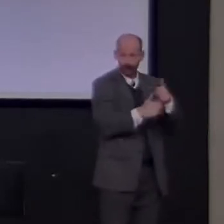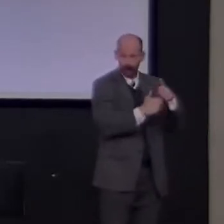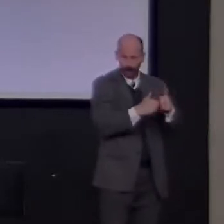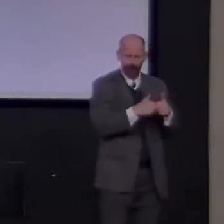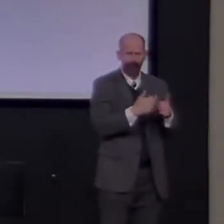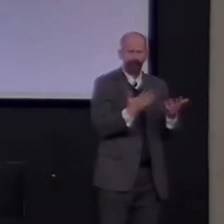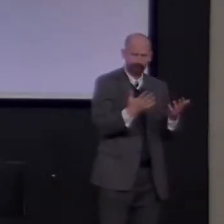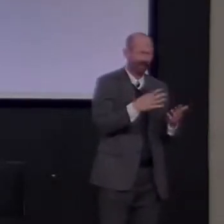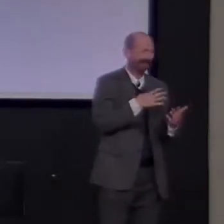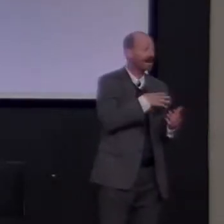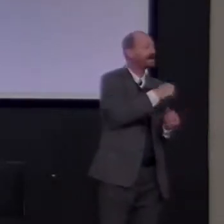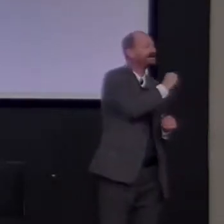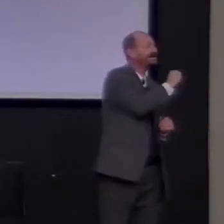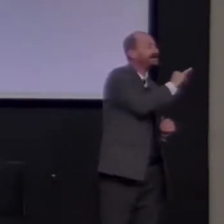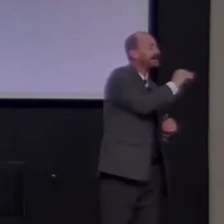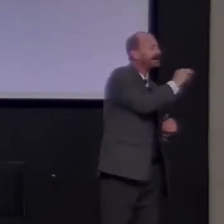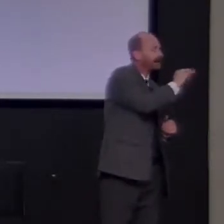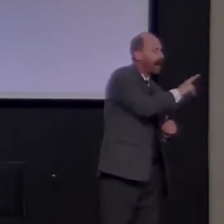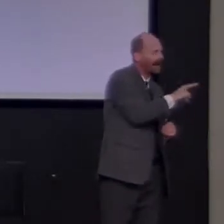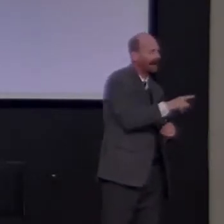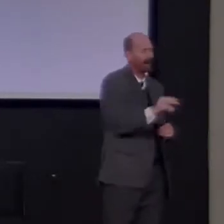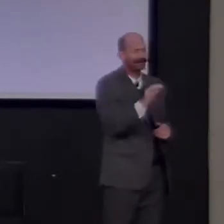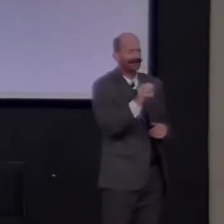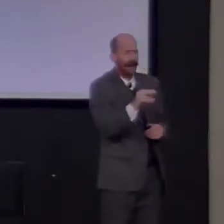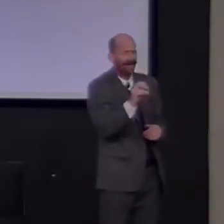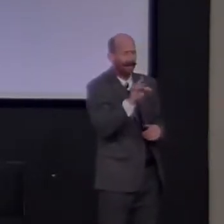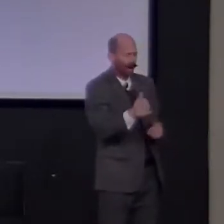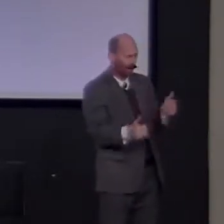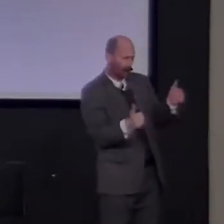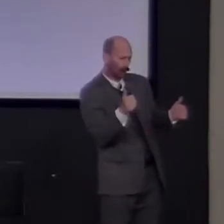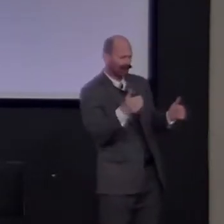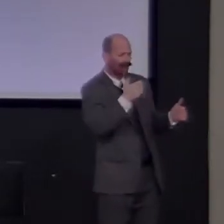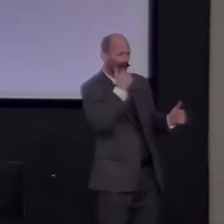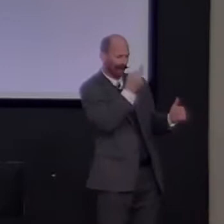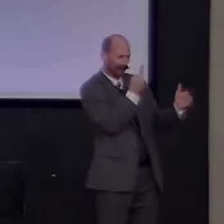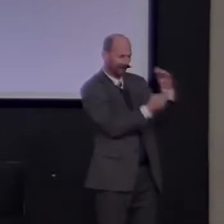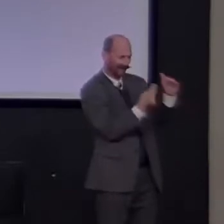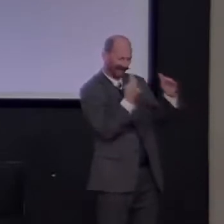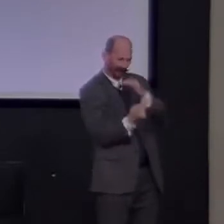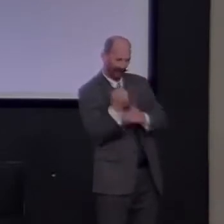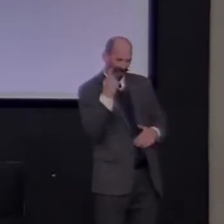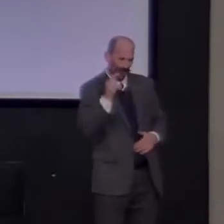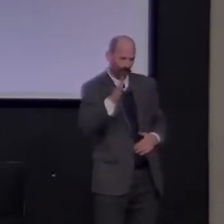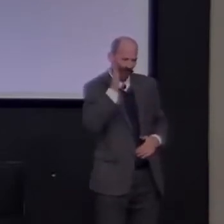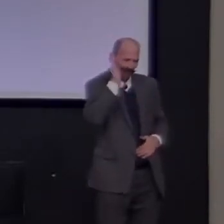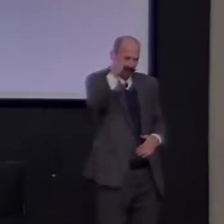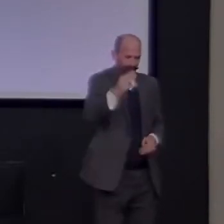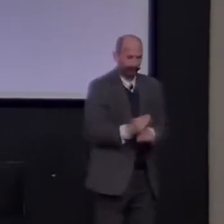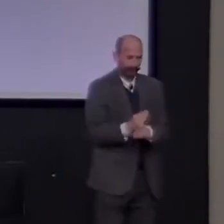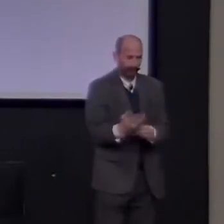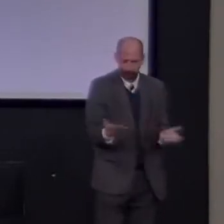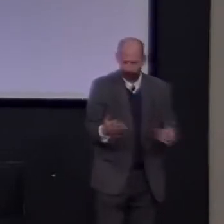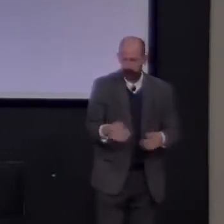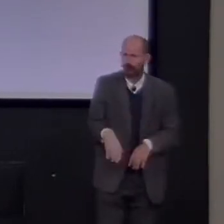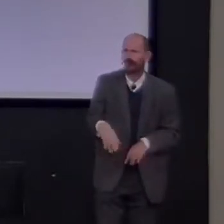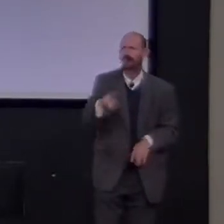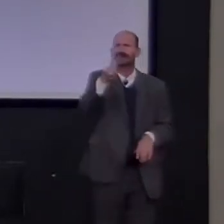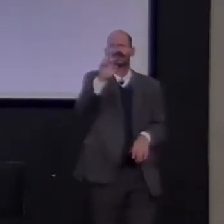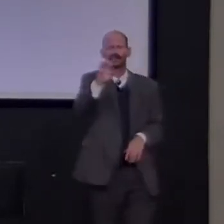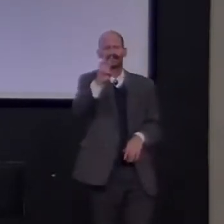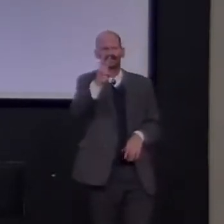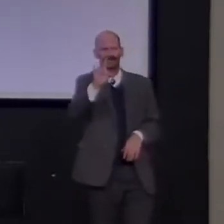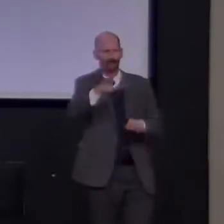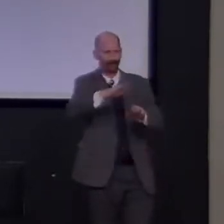or the non-symbolic, was better at predicting performance over time. What she did is she tested 268 children in